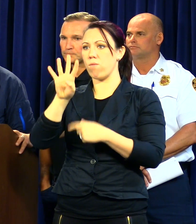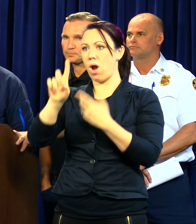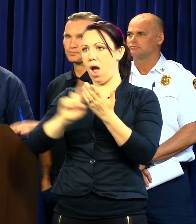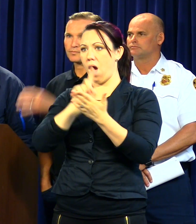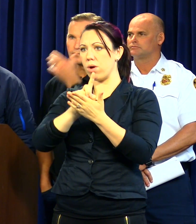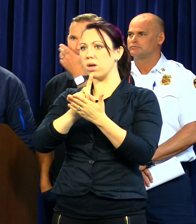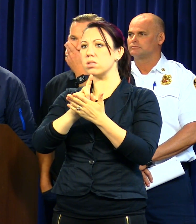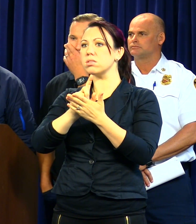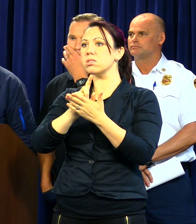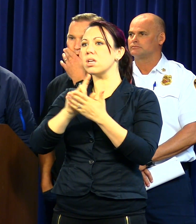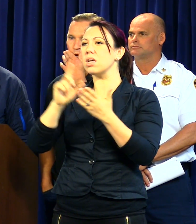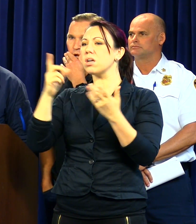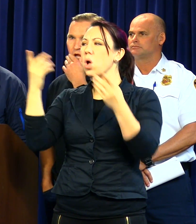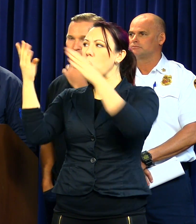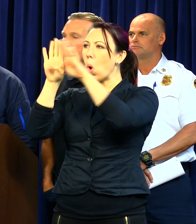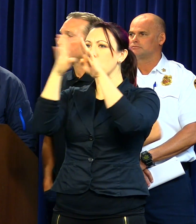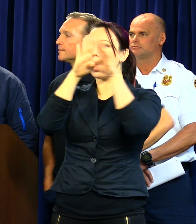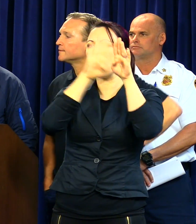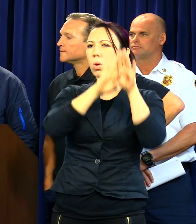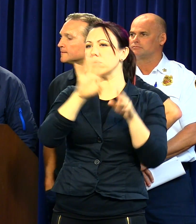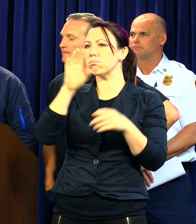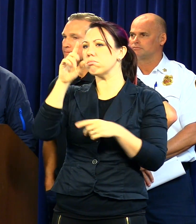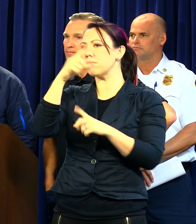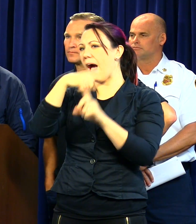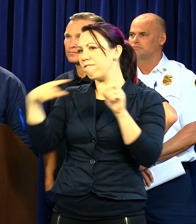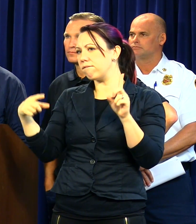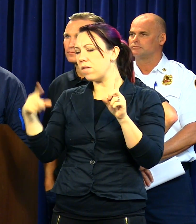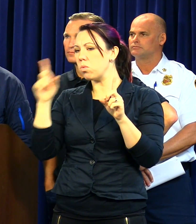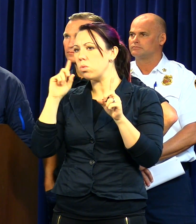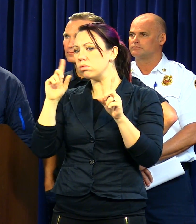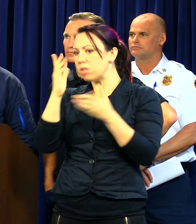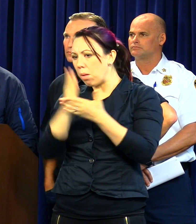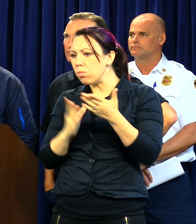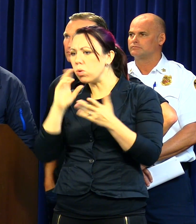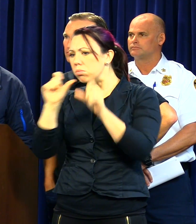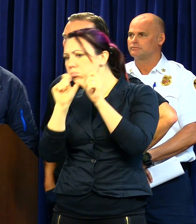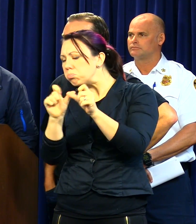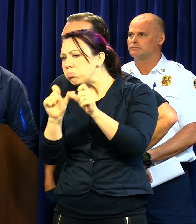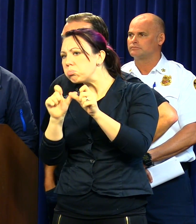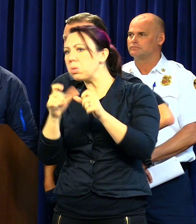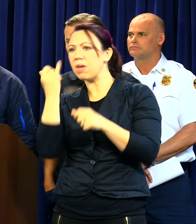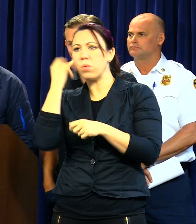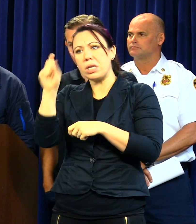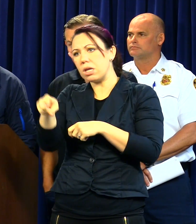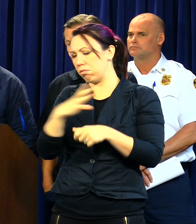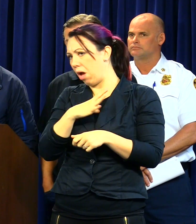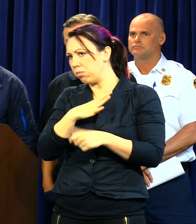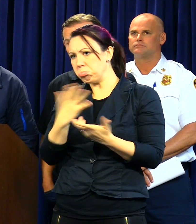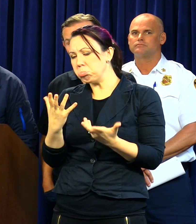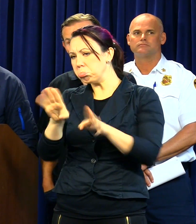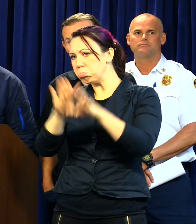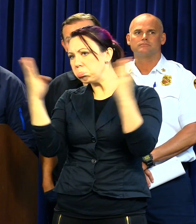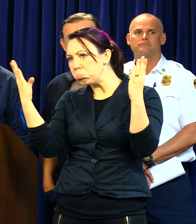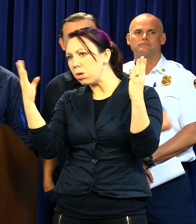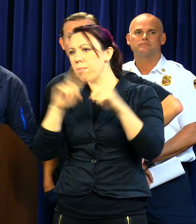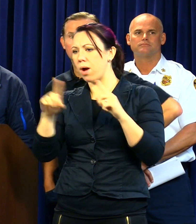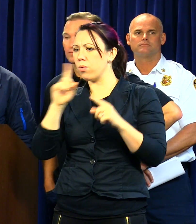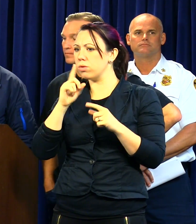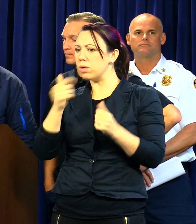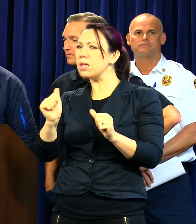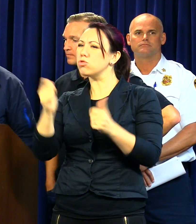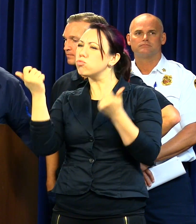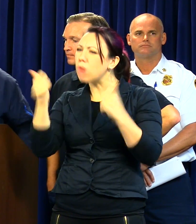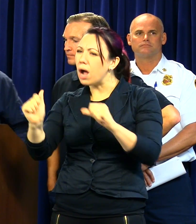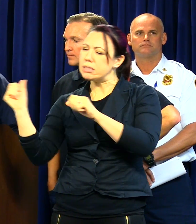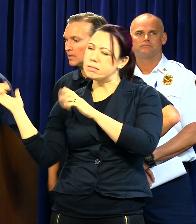has decreased by about half. We'll keep those open as long as we need to, but are really working to get things back